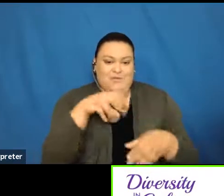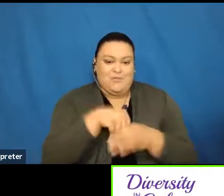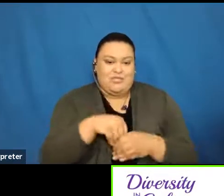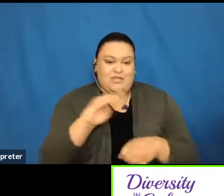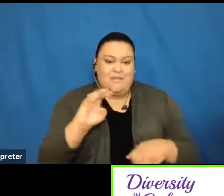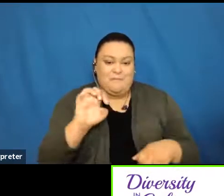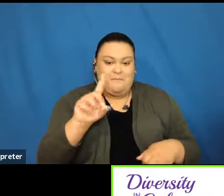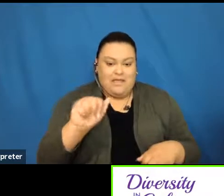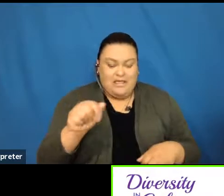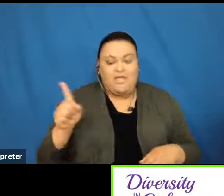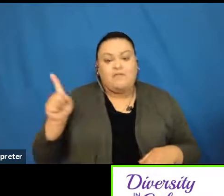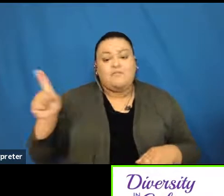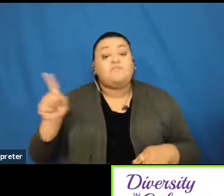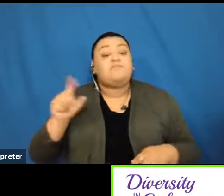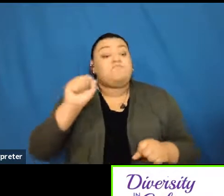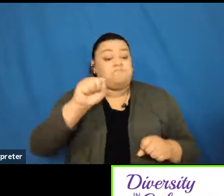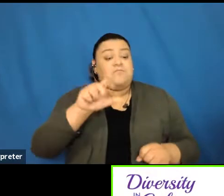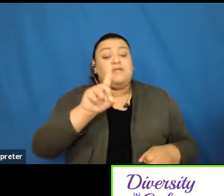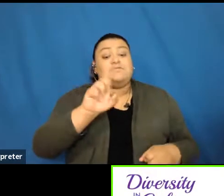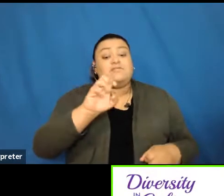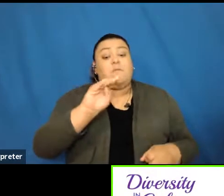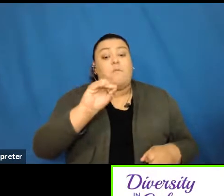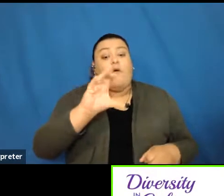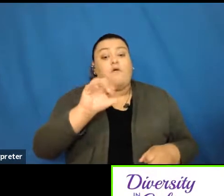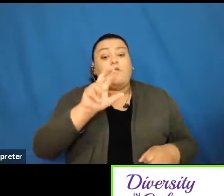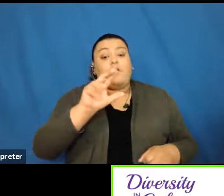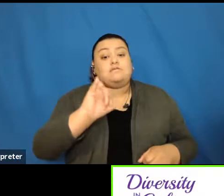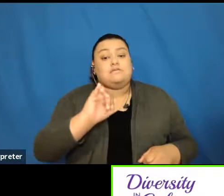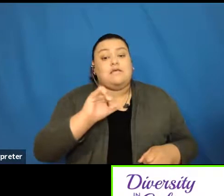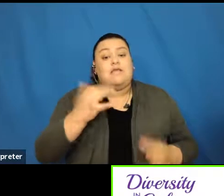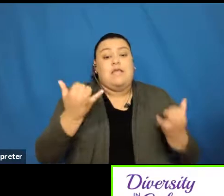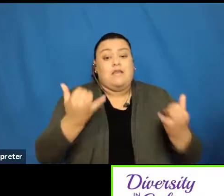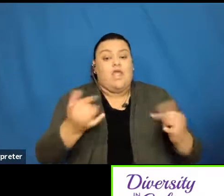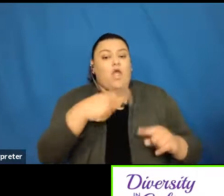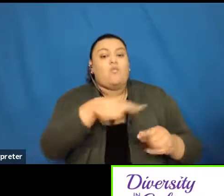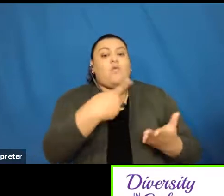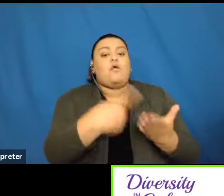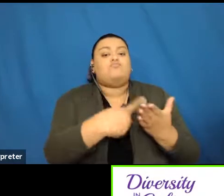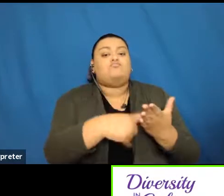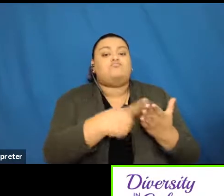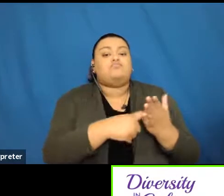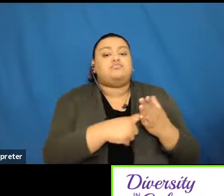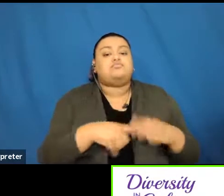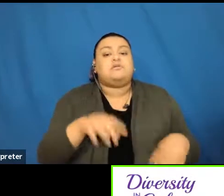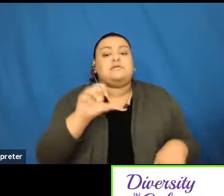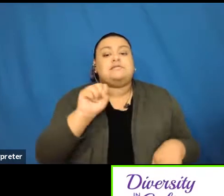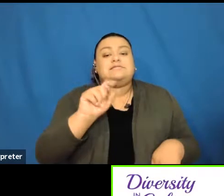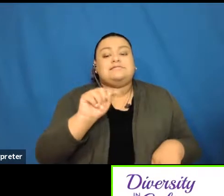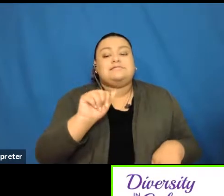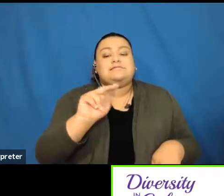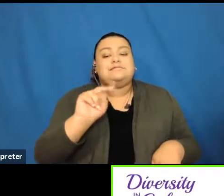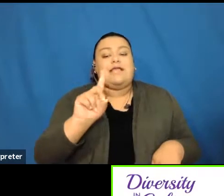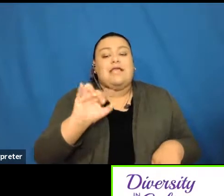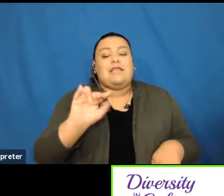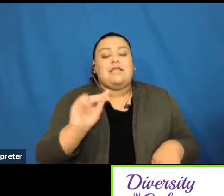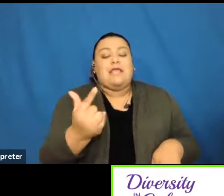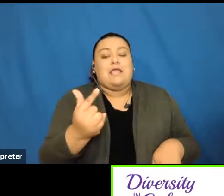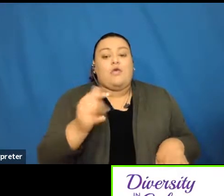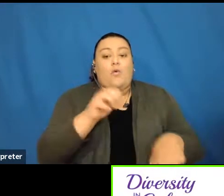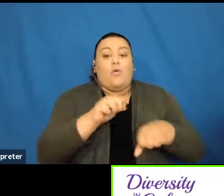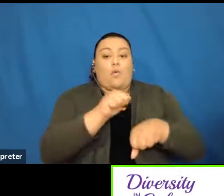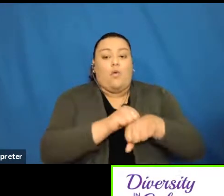Democracy Now! They were actually just this morning I was watching it, and they were talking about Standing Rock, and I kind of thought about it for a second. I'm like, you